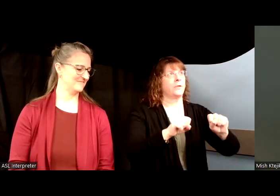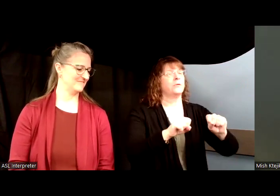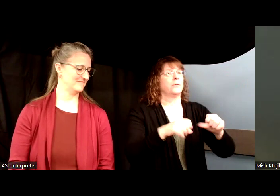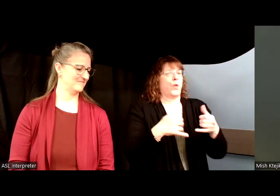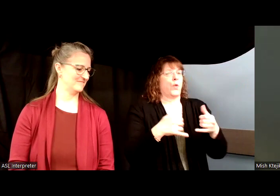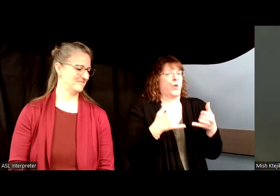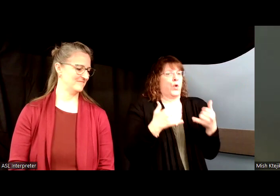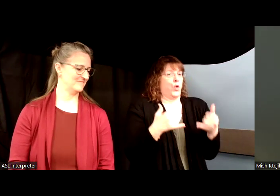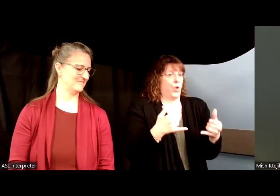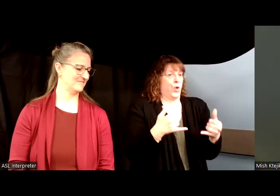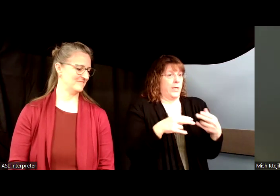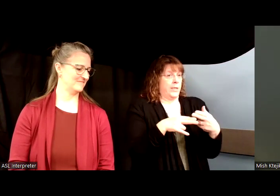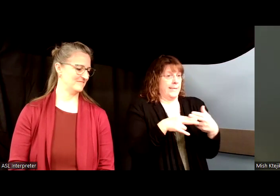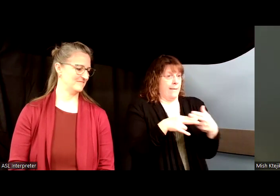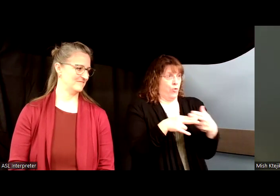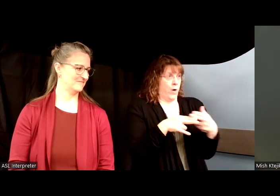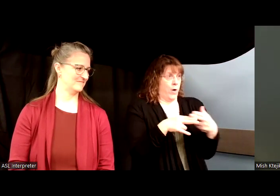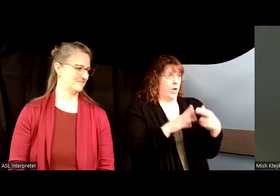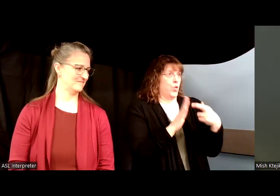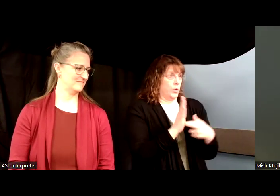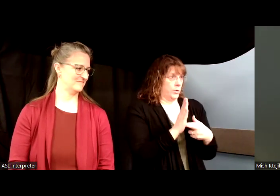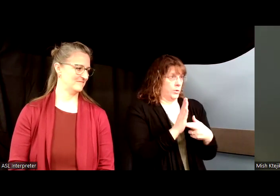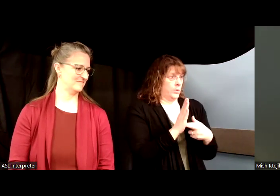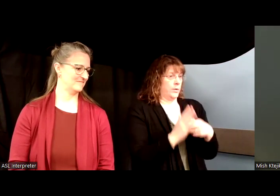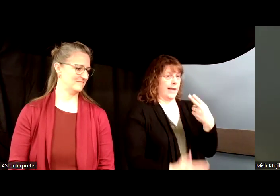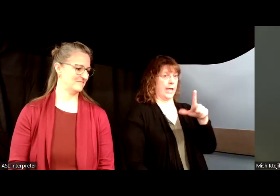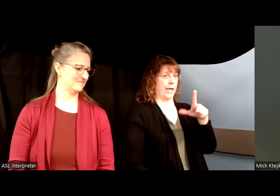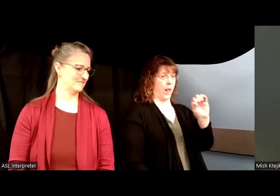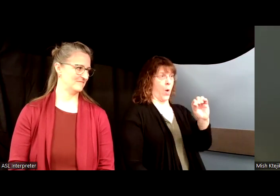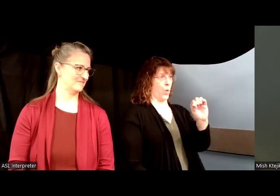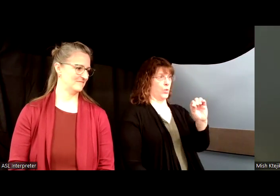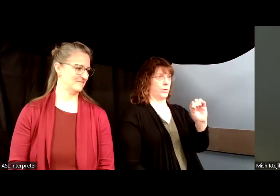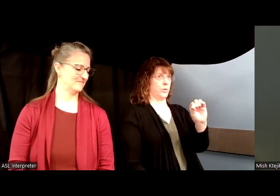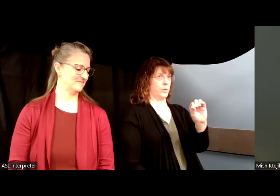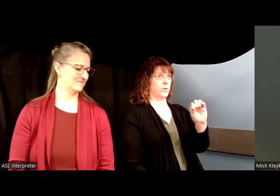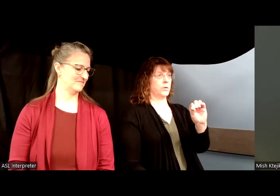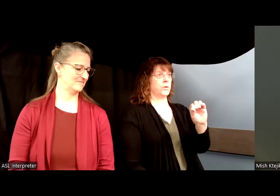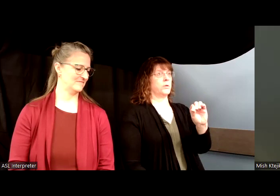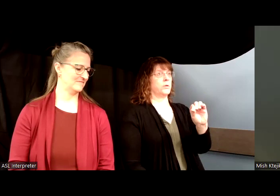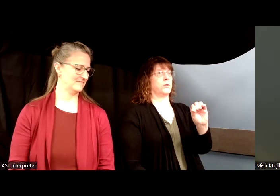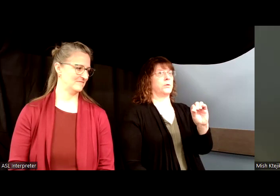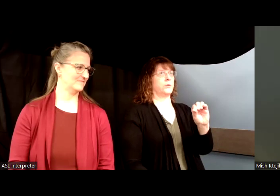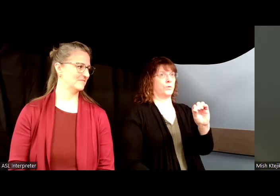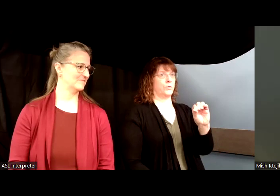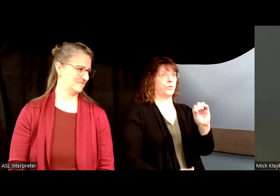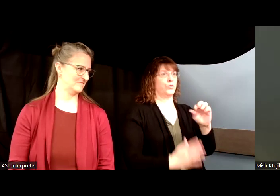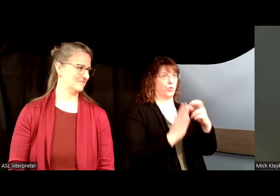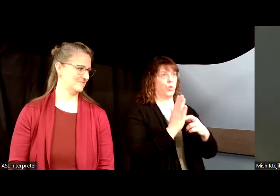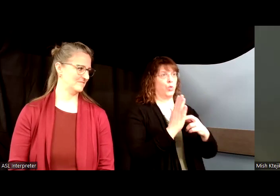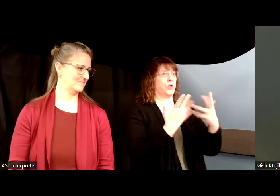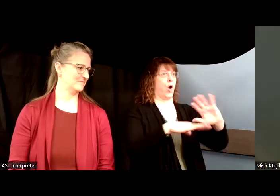Can we adopt today a temporary rule that HLO,